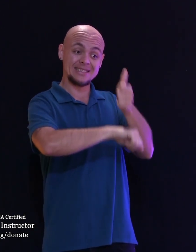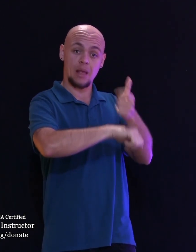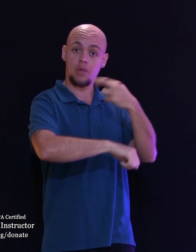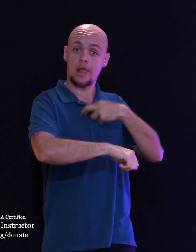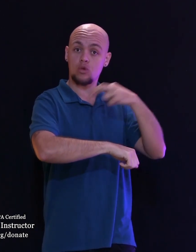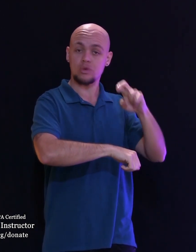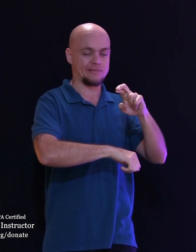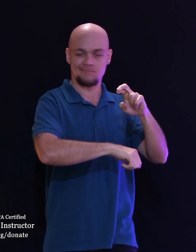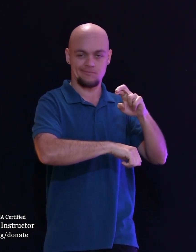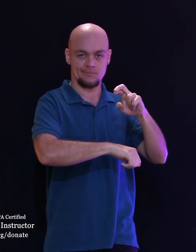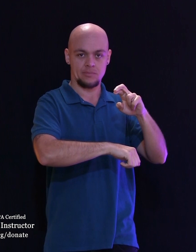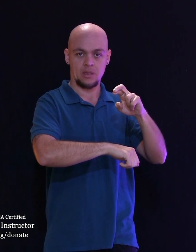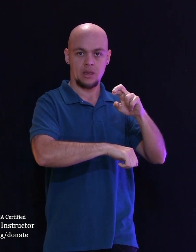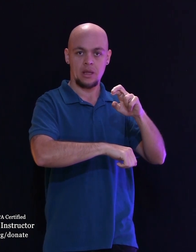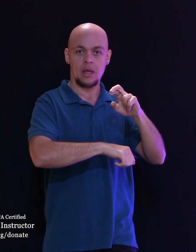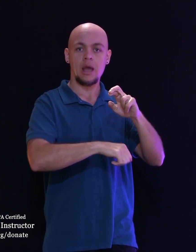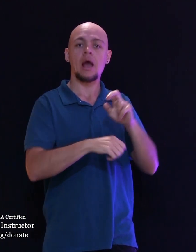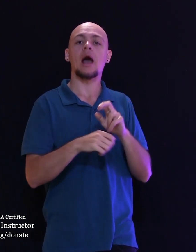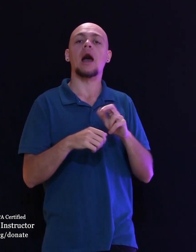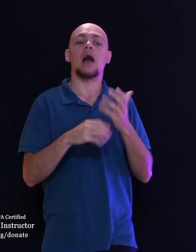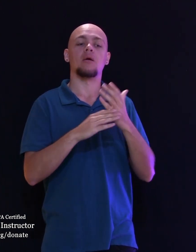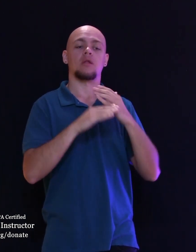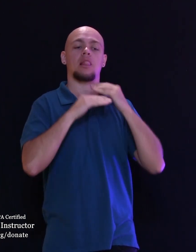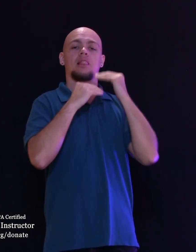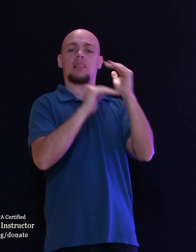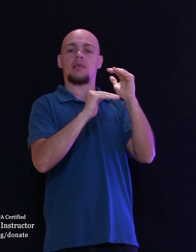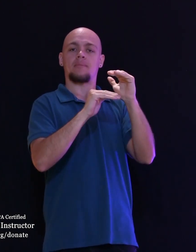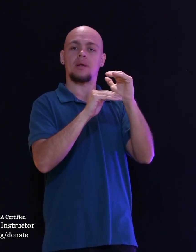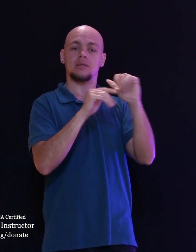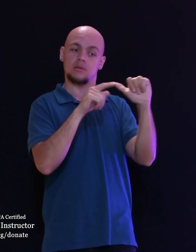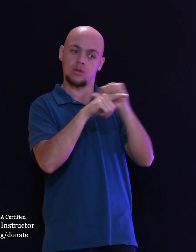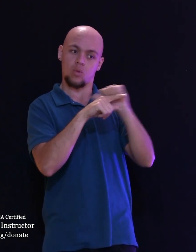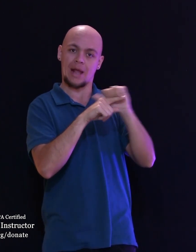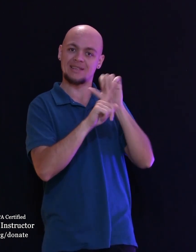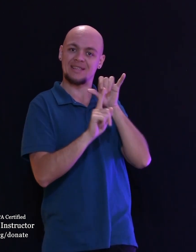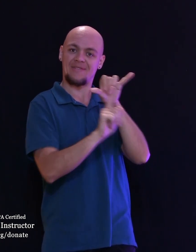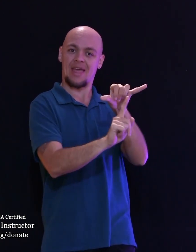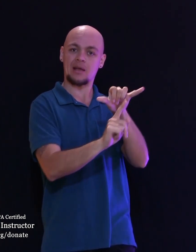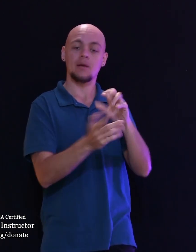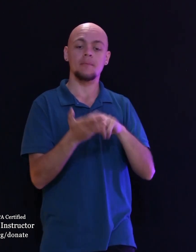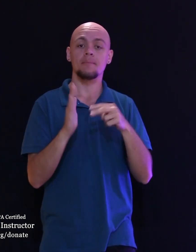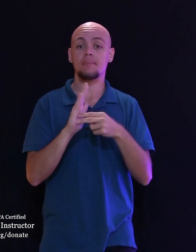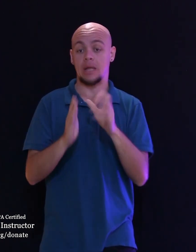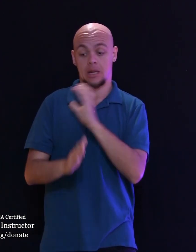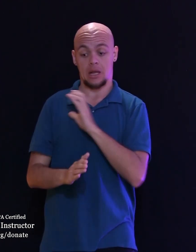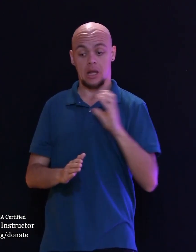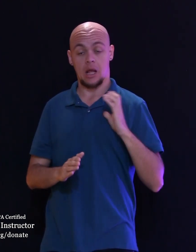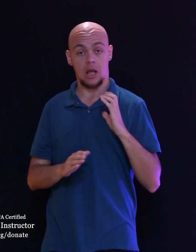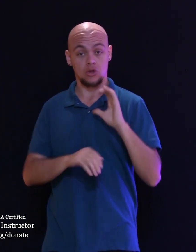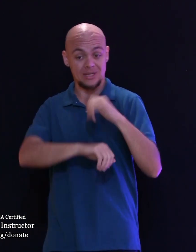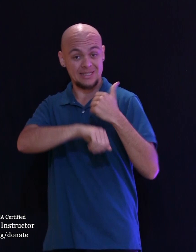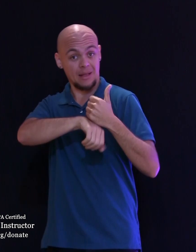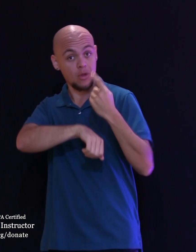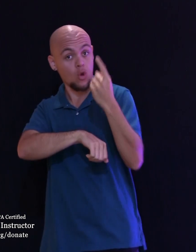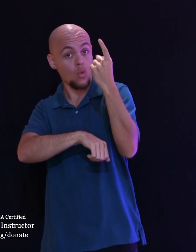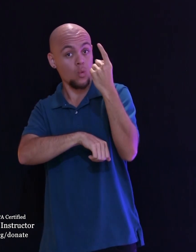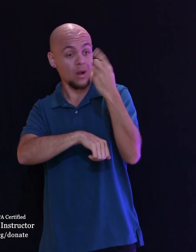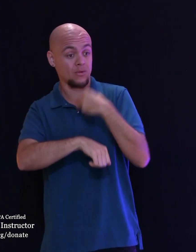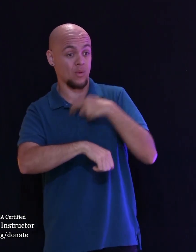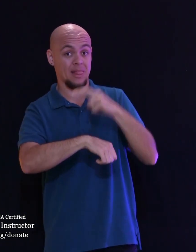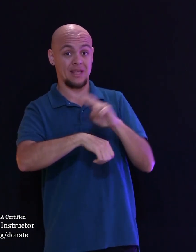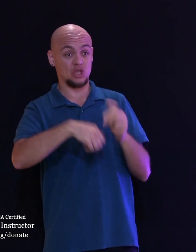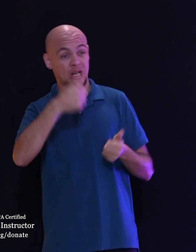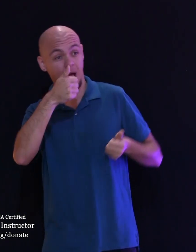or prohibiting the free exercise thereof, that's the other part of it. So Congress is not supposed to establish any one religion over